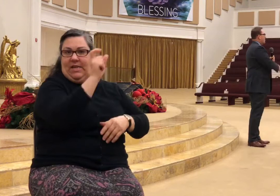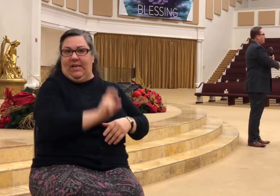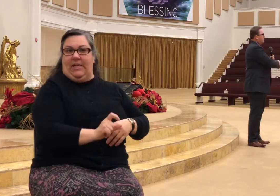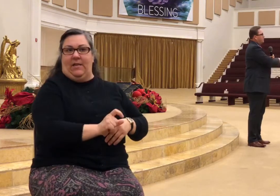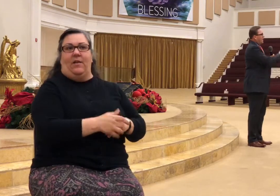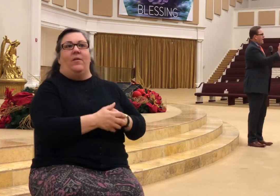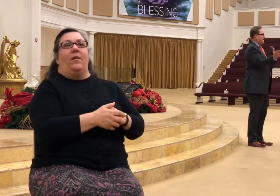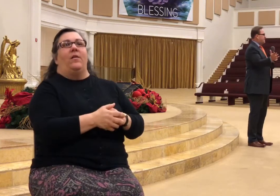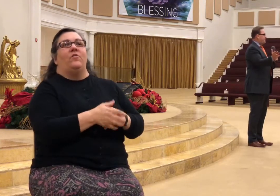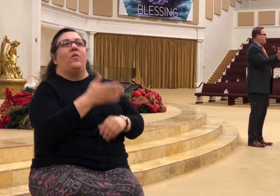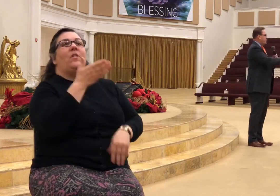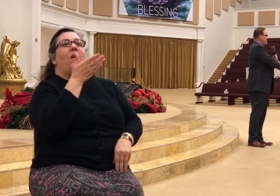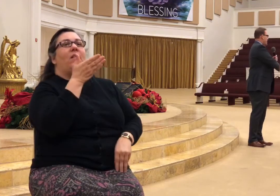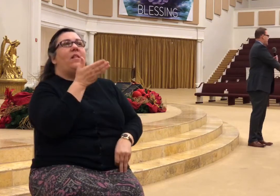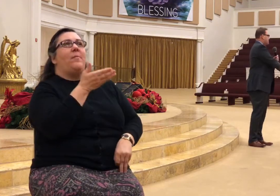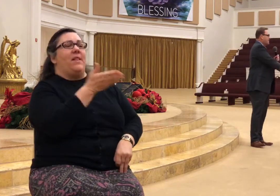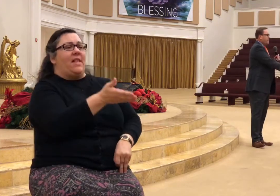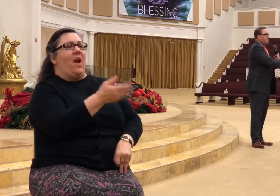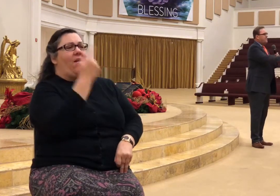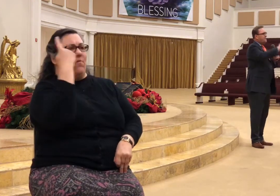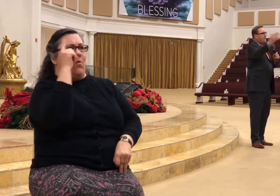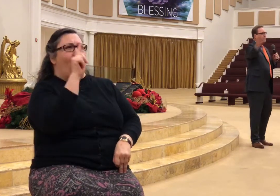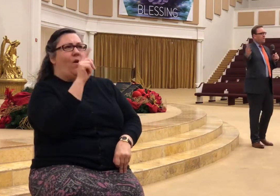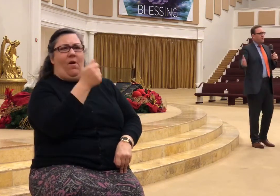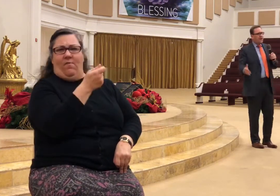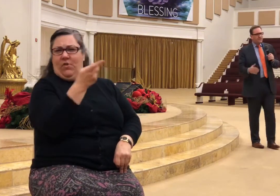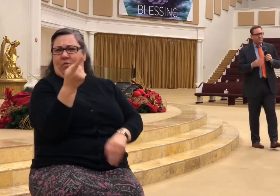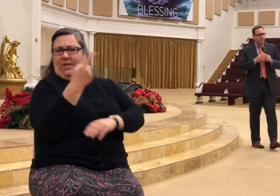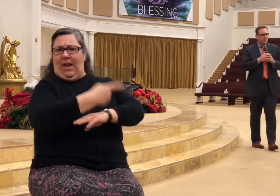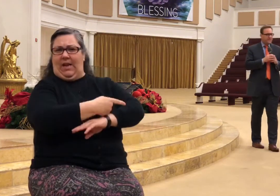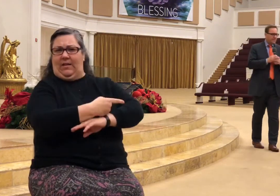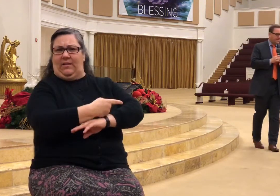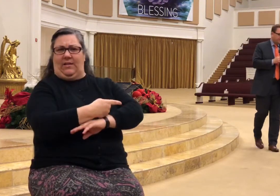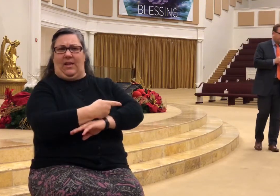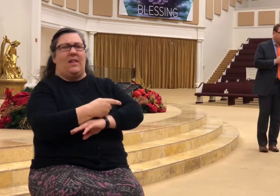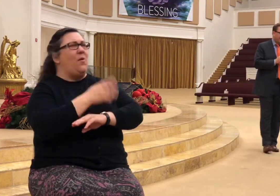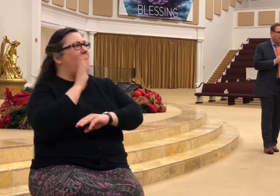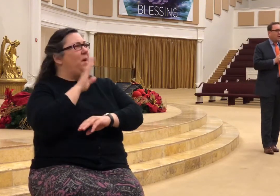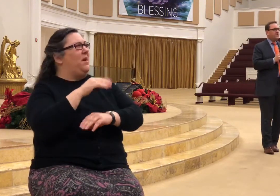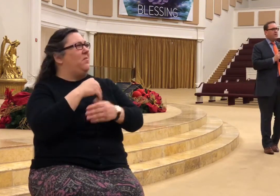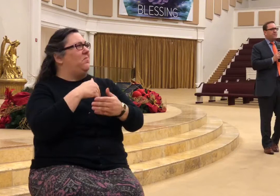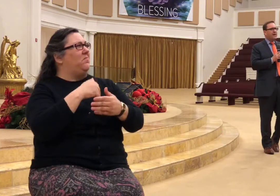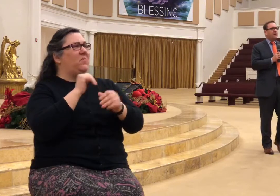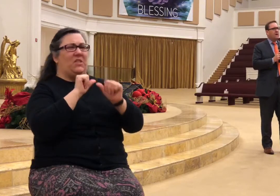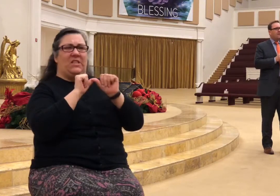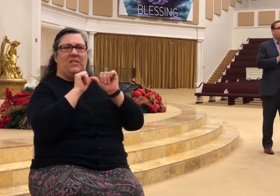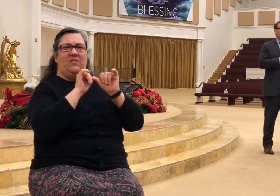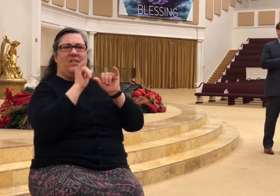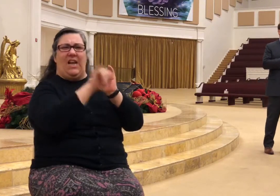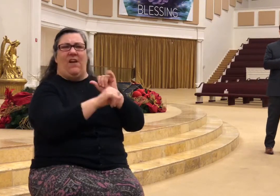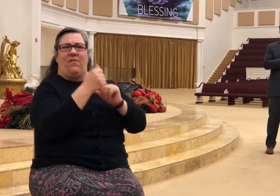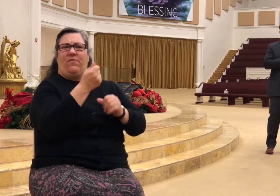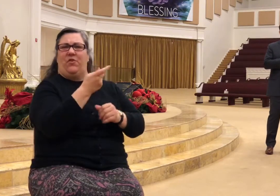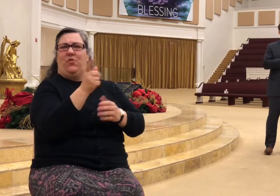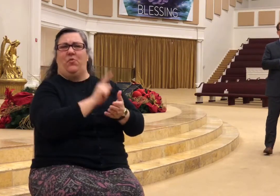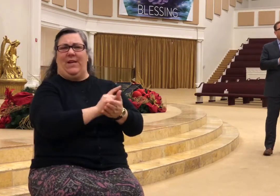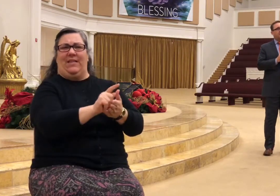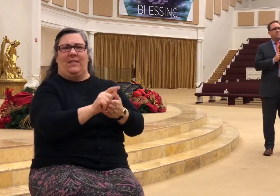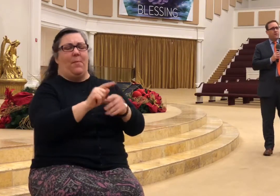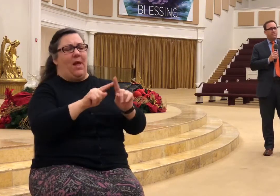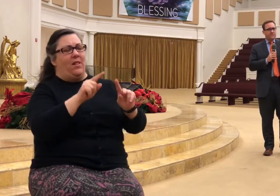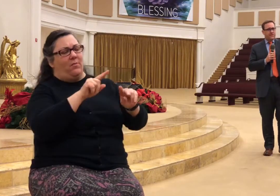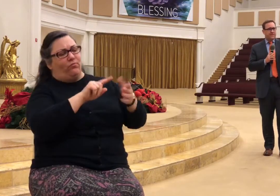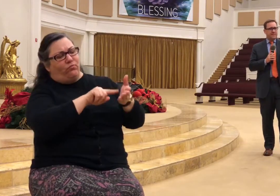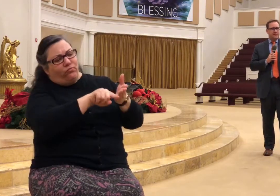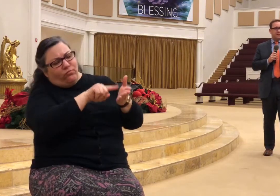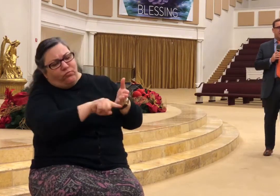for the last few days, and they will be there for the next few weeks. I'm not sure exactly how long they're there. They're there investigating, looking